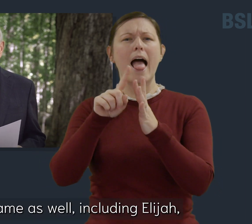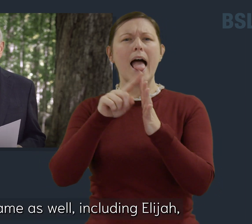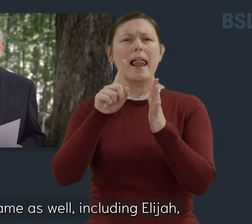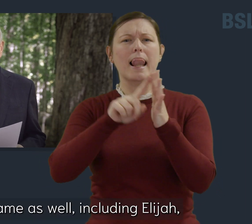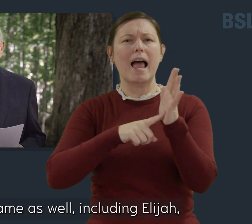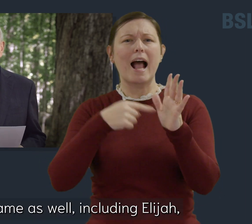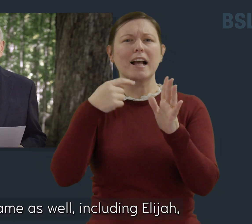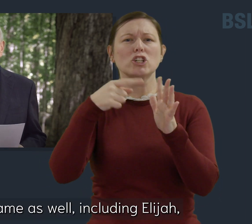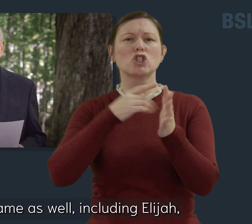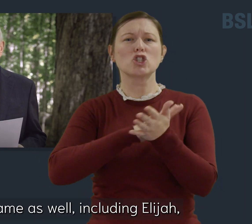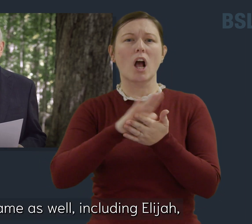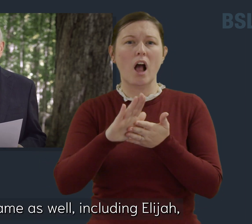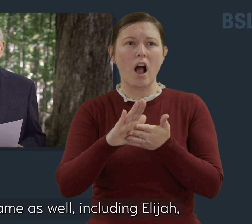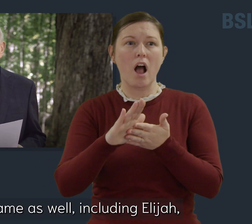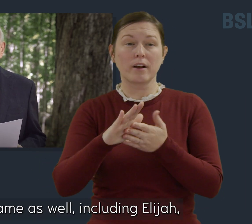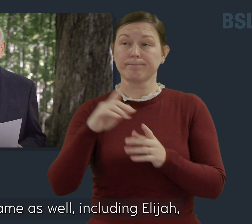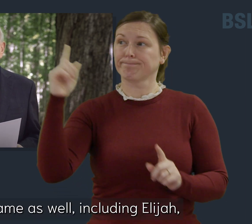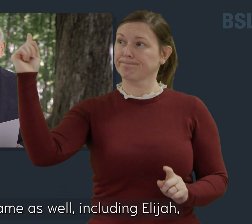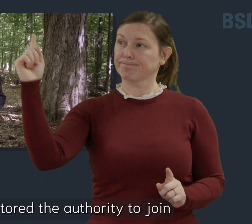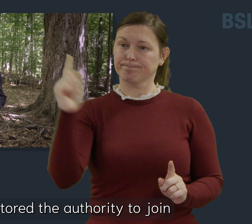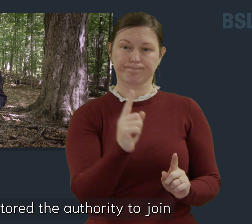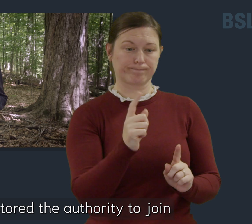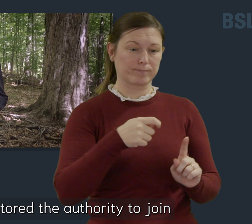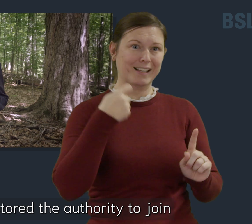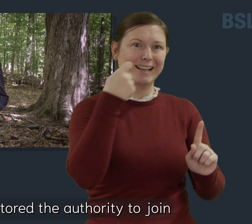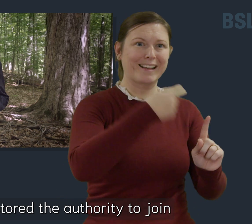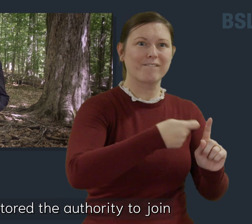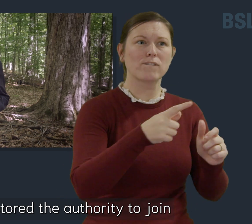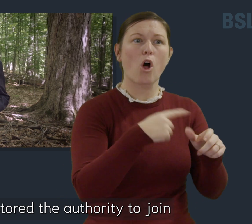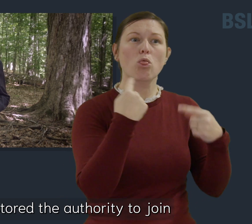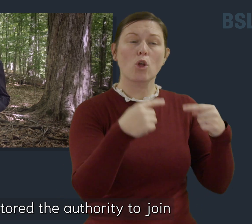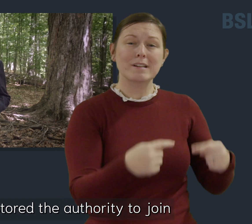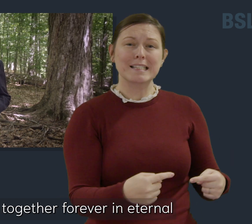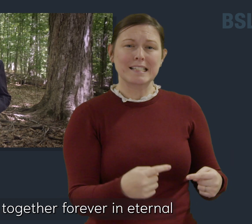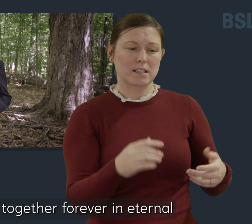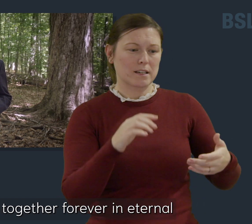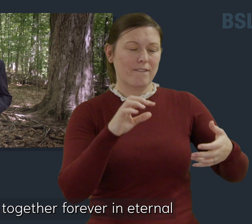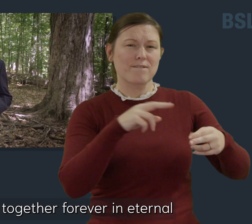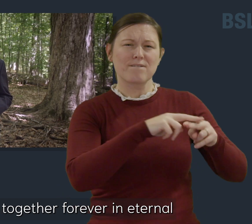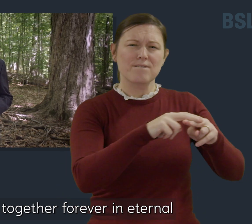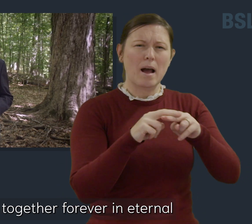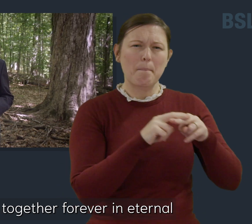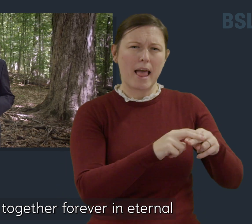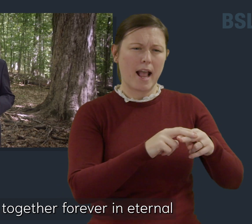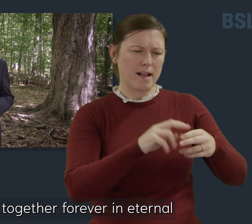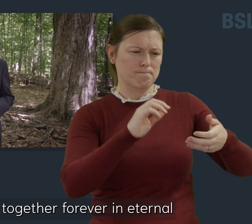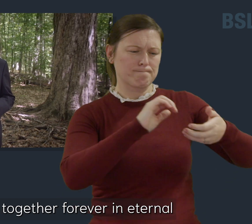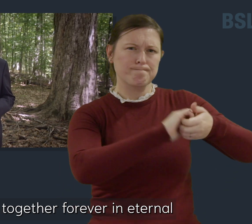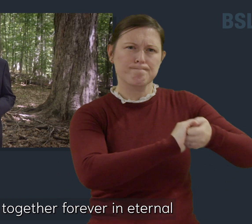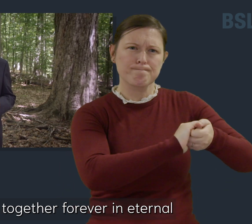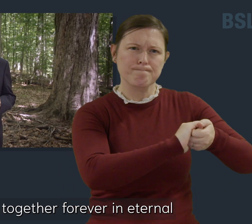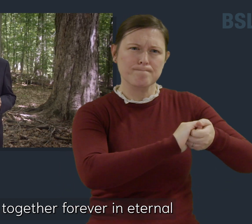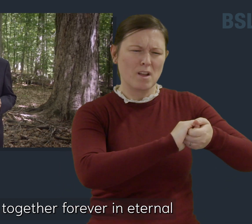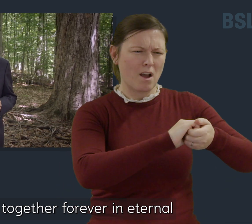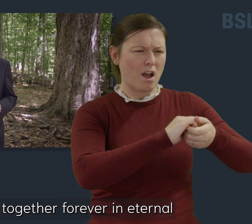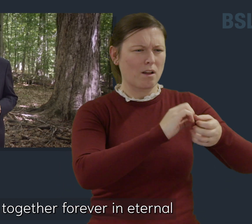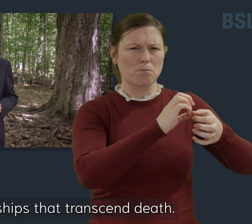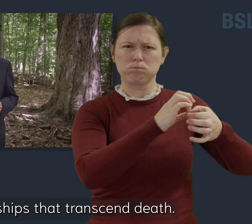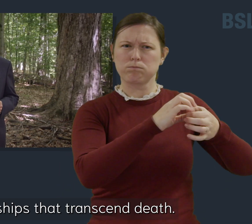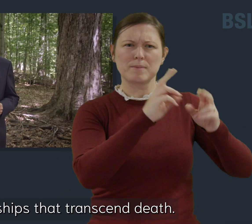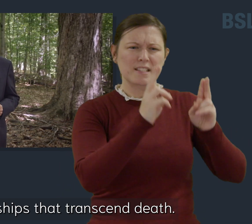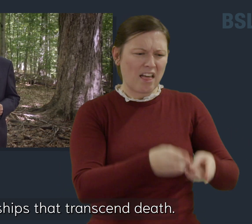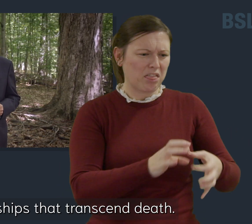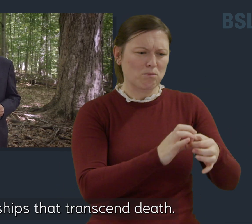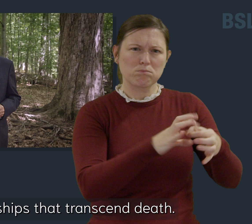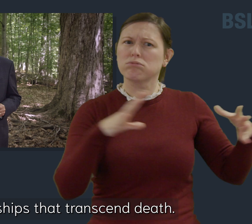Others came as well, including Elijah, who restored the authority to join families together forever in